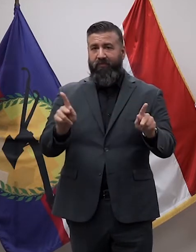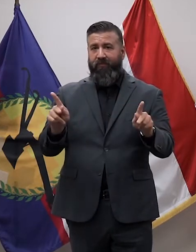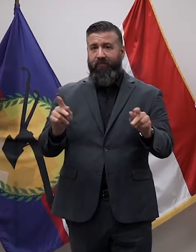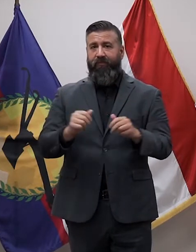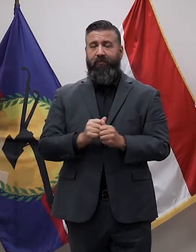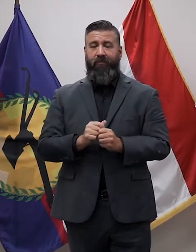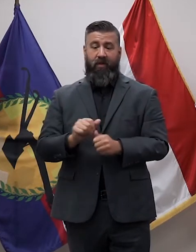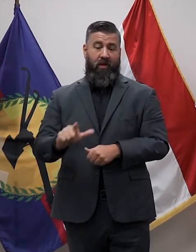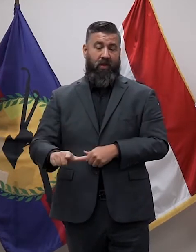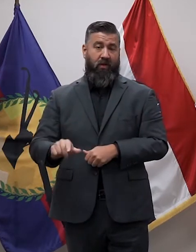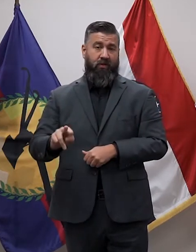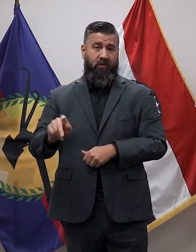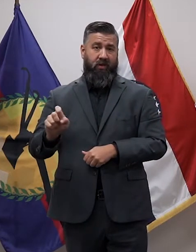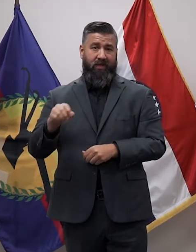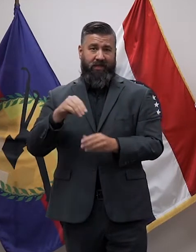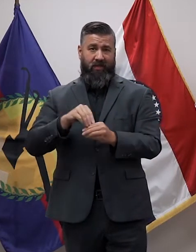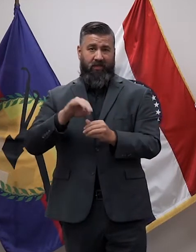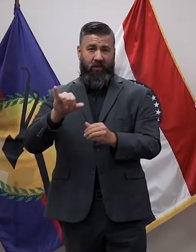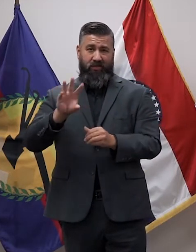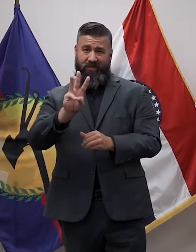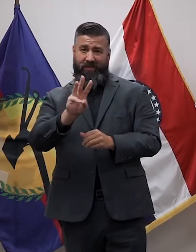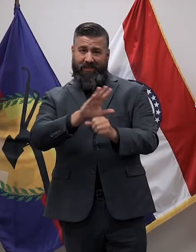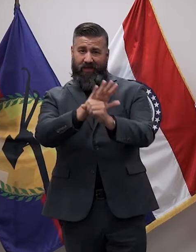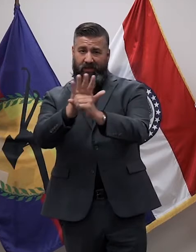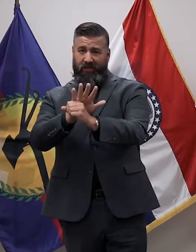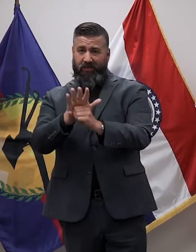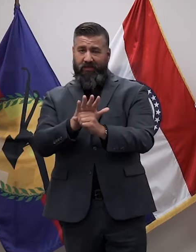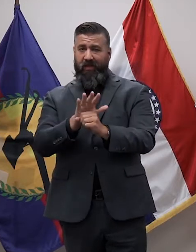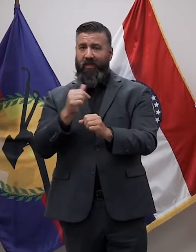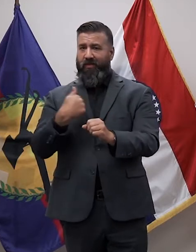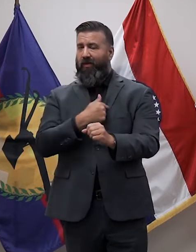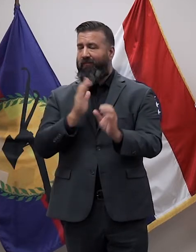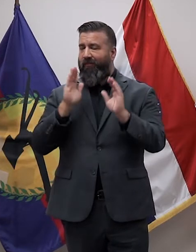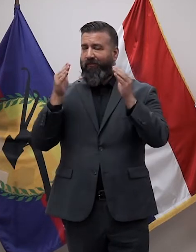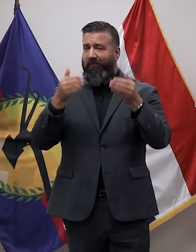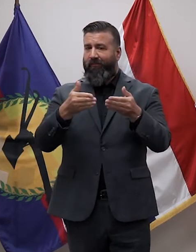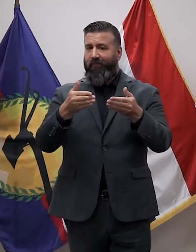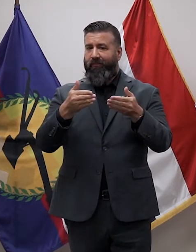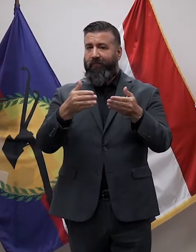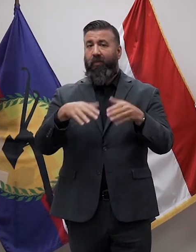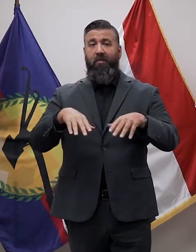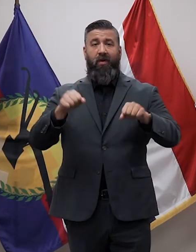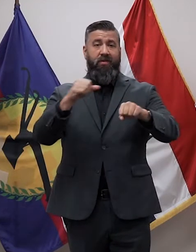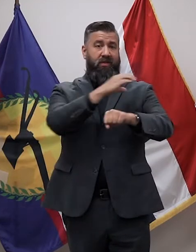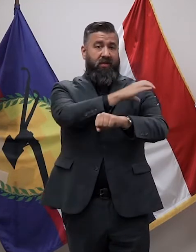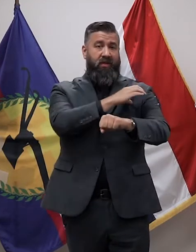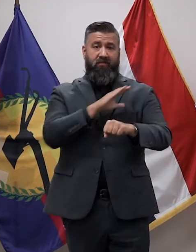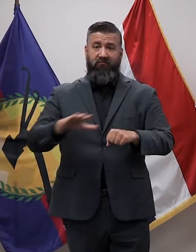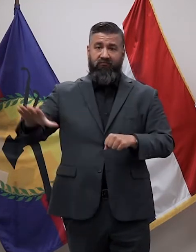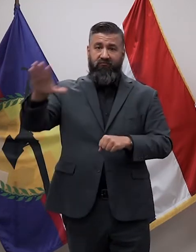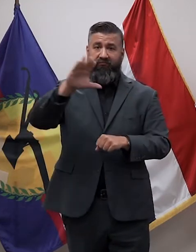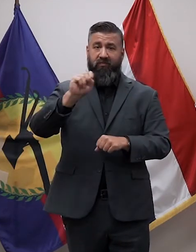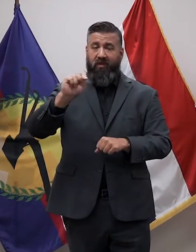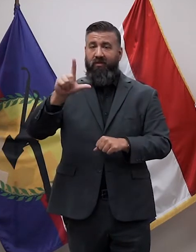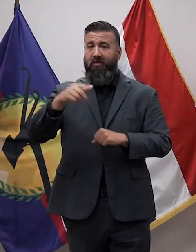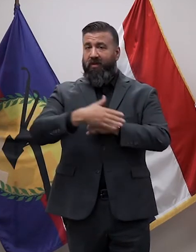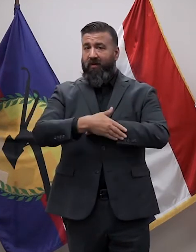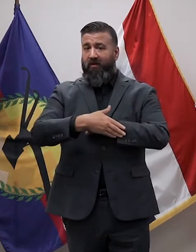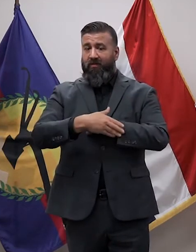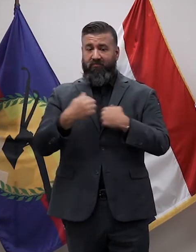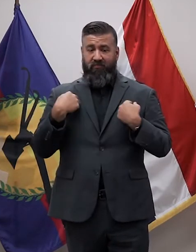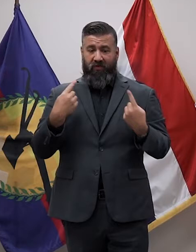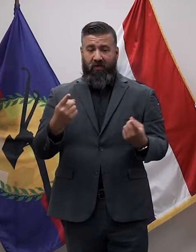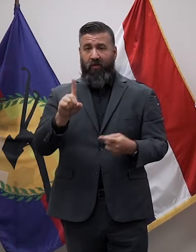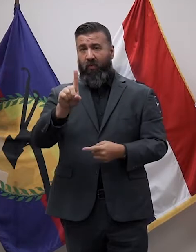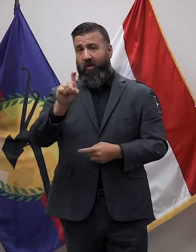rates of vaccination are in those areas, and that's where our focus is. We've been hosting neighborhood clinics across St. Louis County. We have done